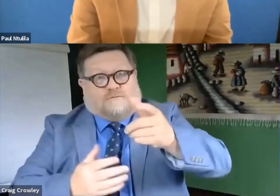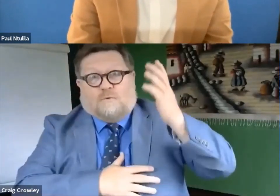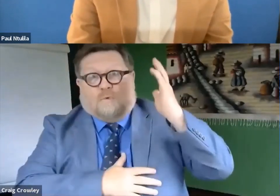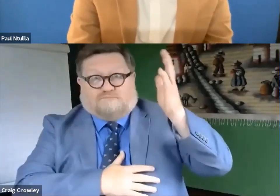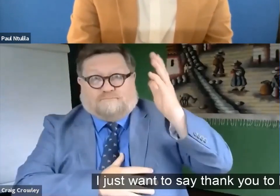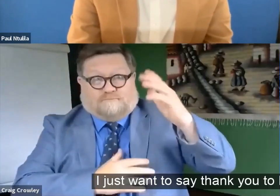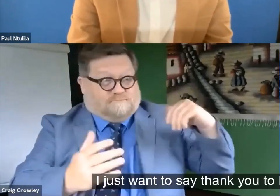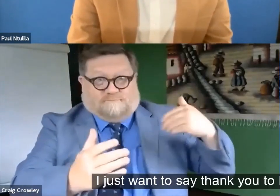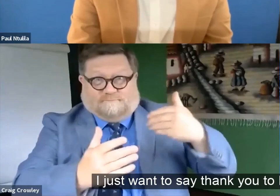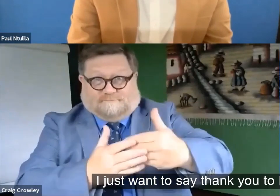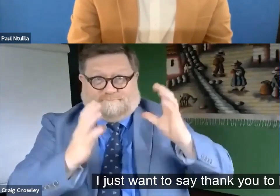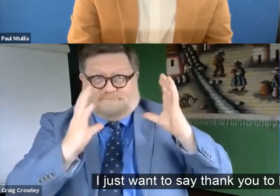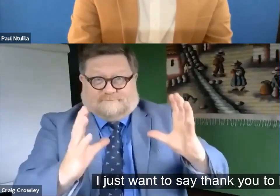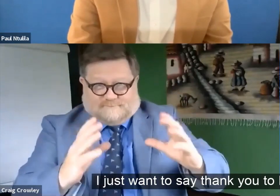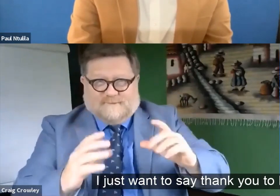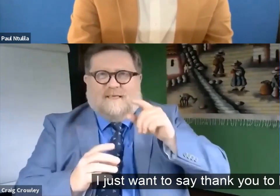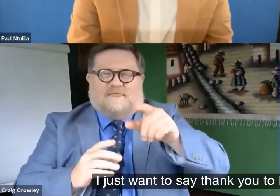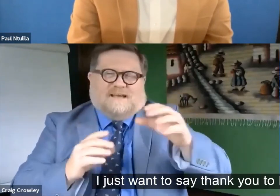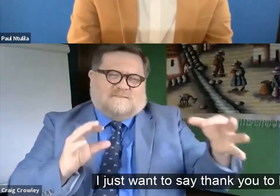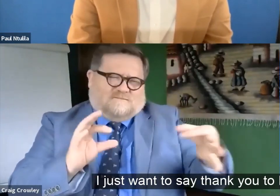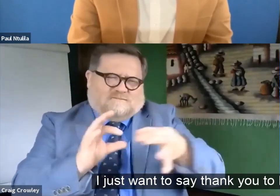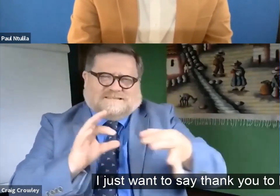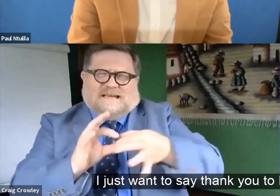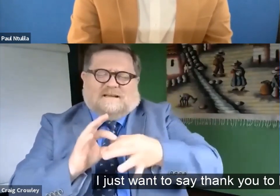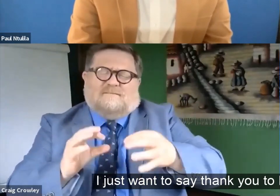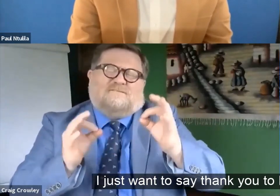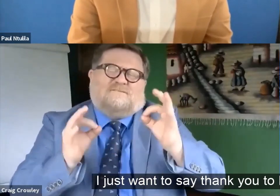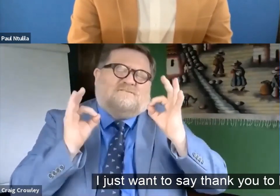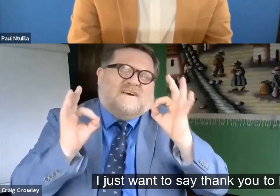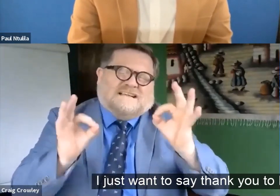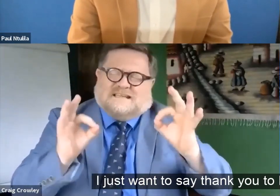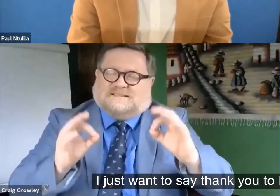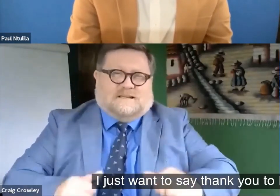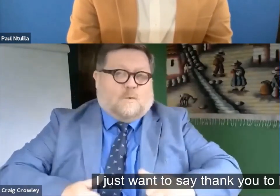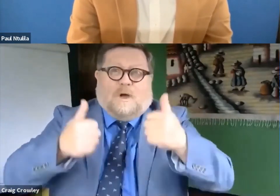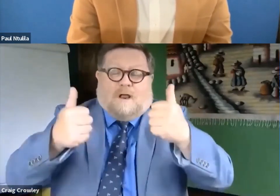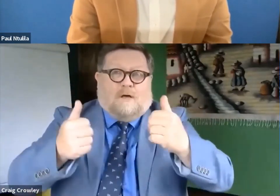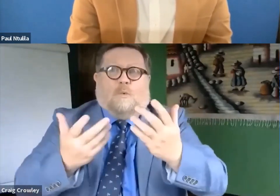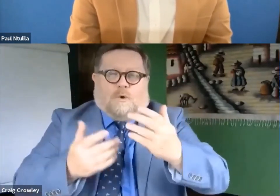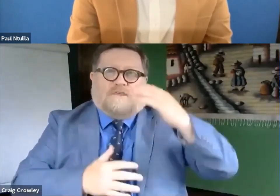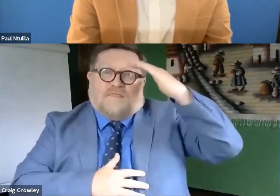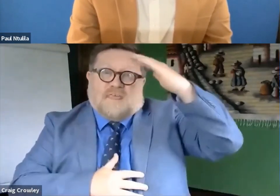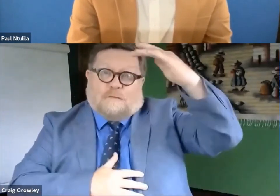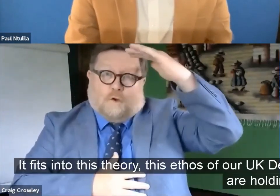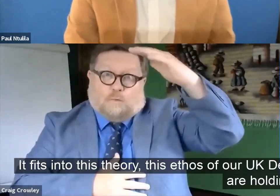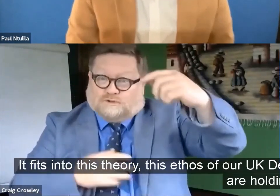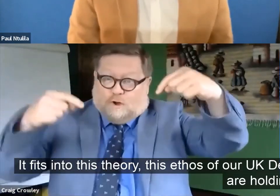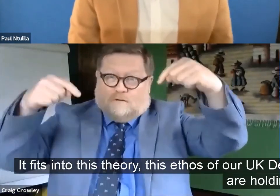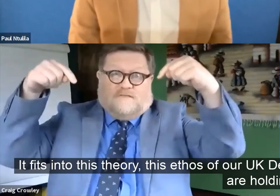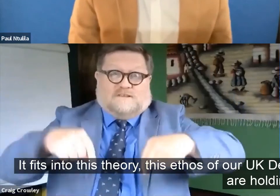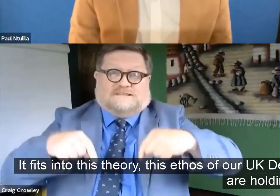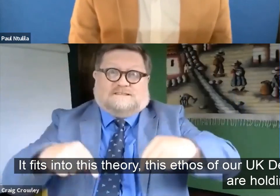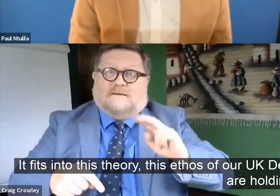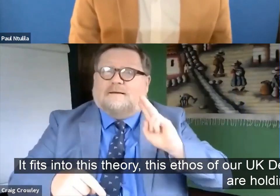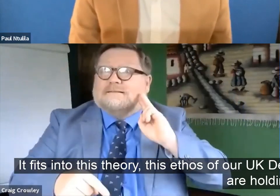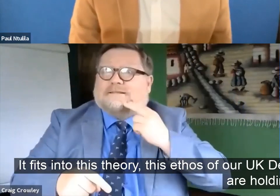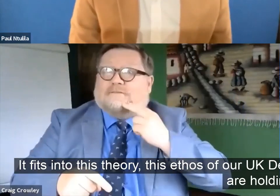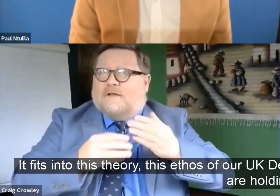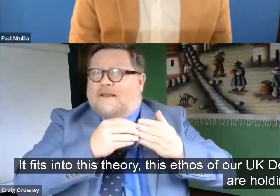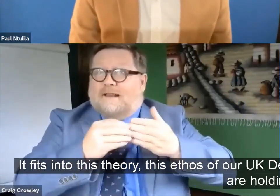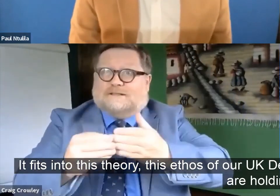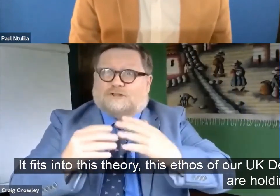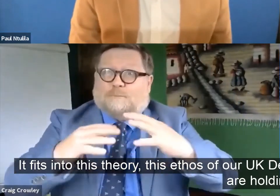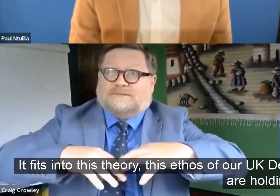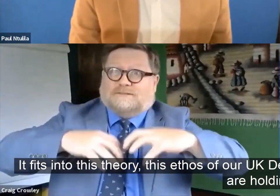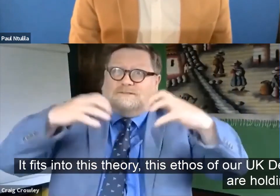I just want to say thank you to Paul for his presentation today. It fits into this theory, the ethos